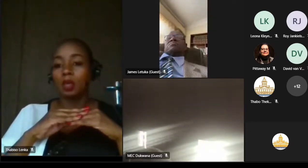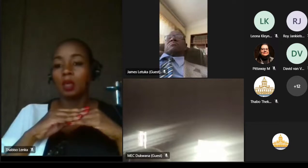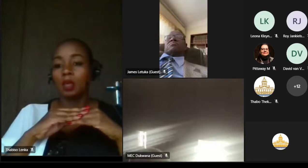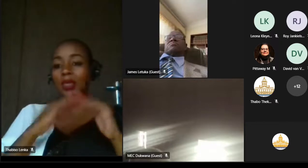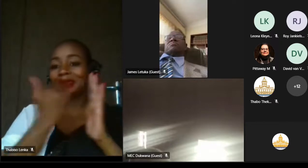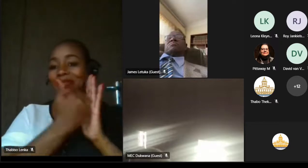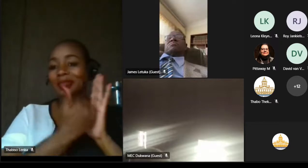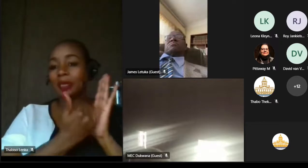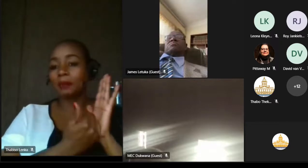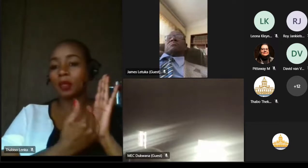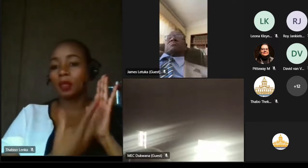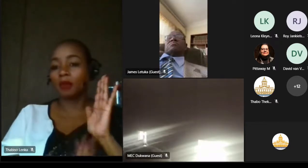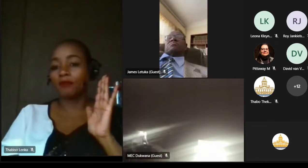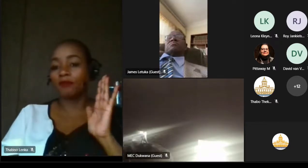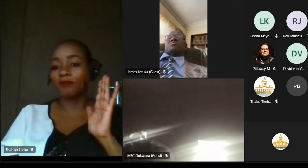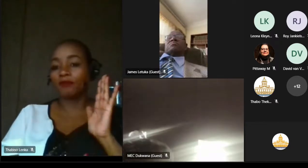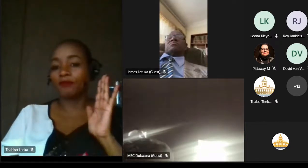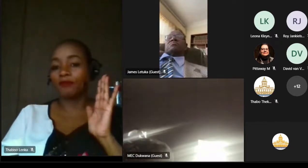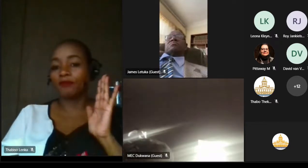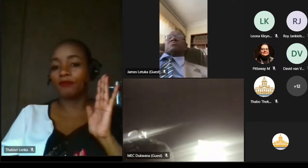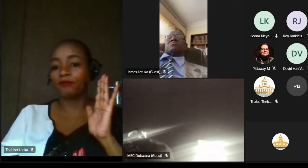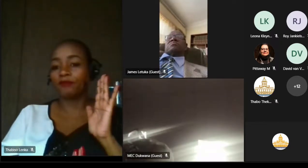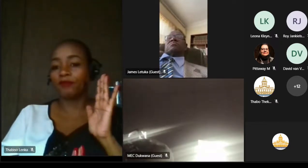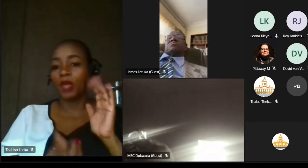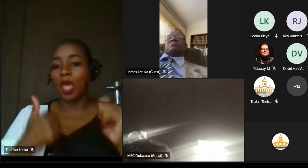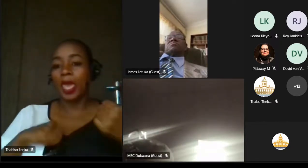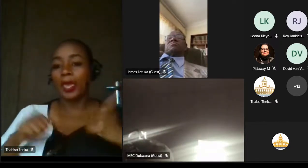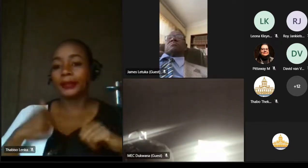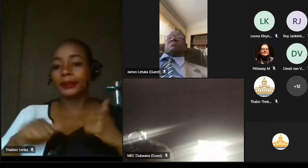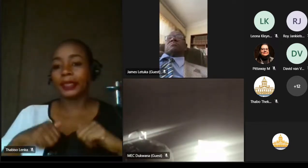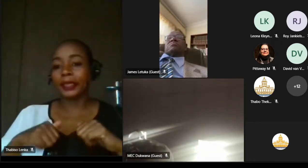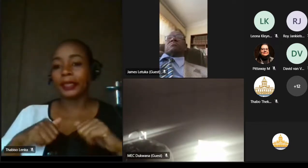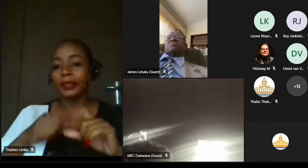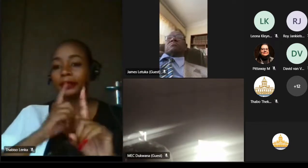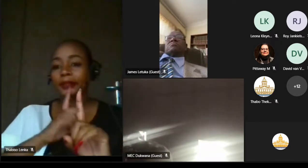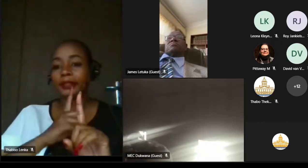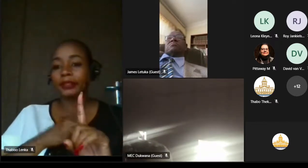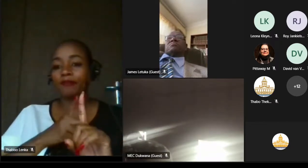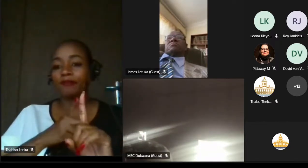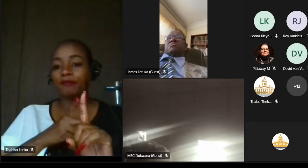statement, Honourable Acting Chief Whip, Honourable Meko?